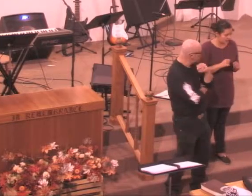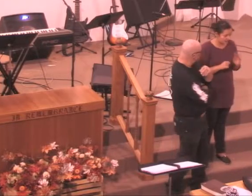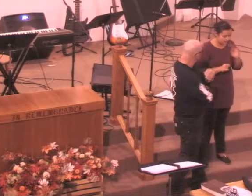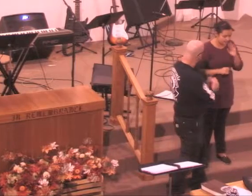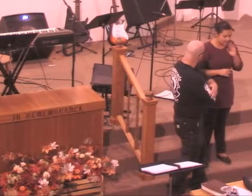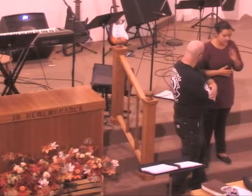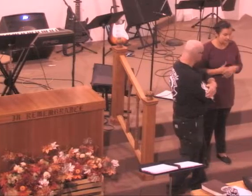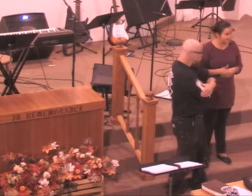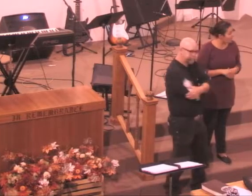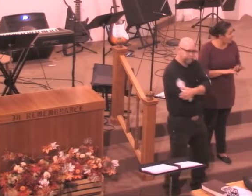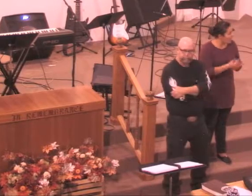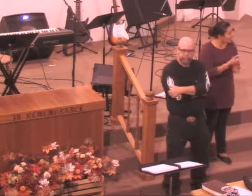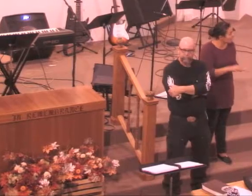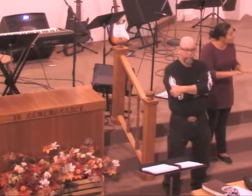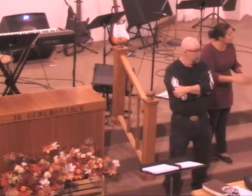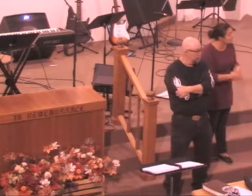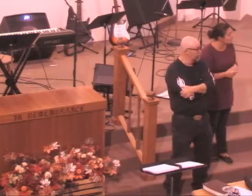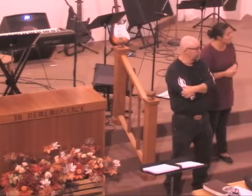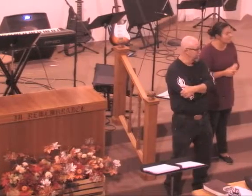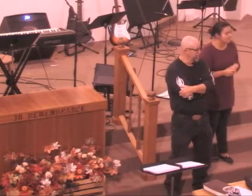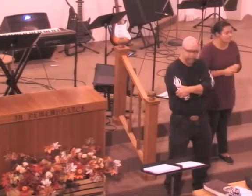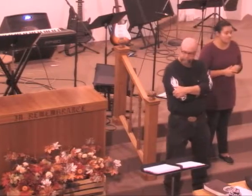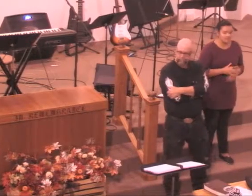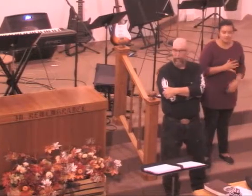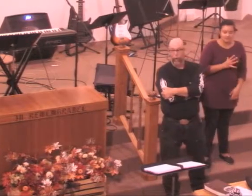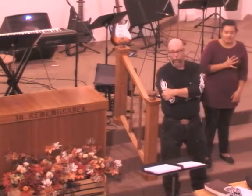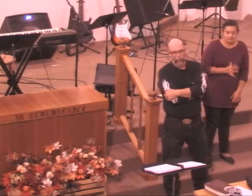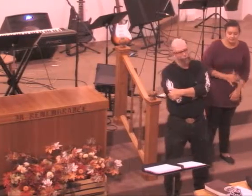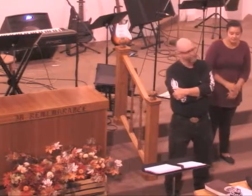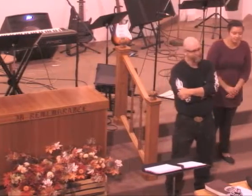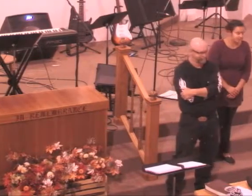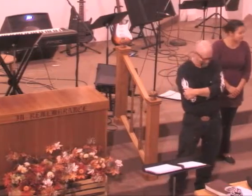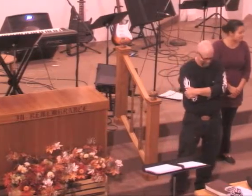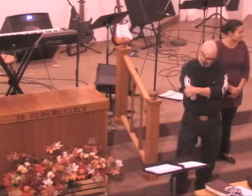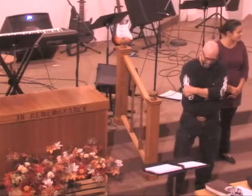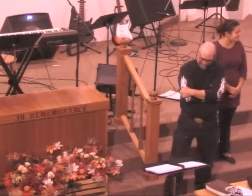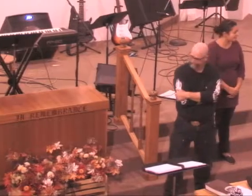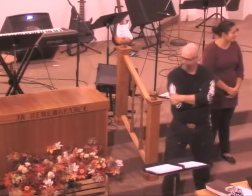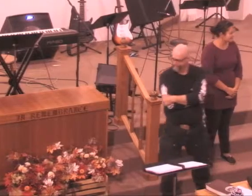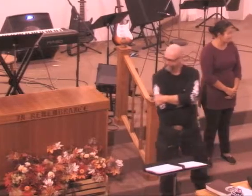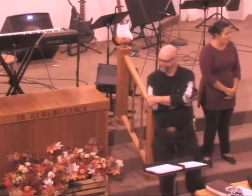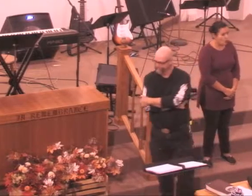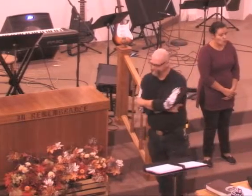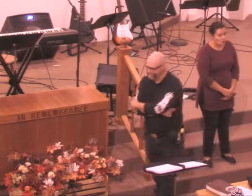I said, how you doing? Fine. Oh.